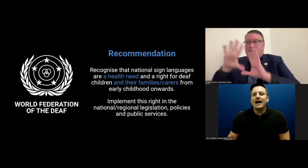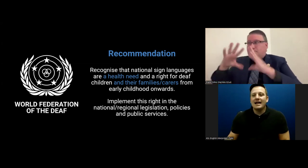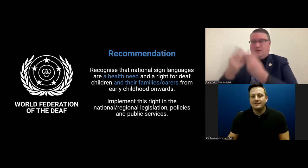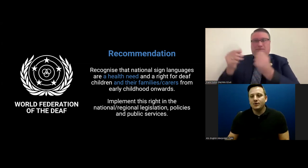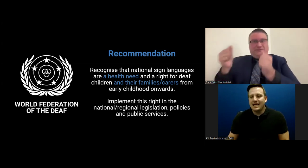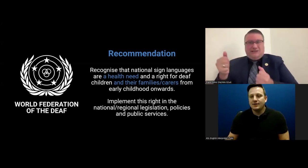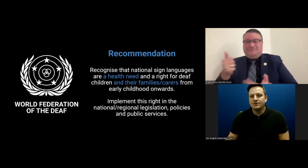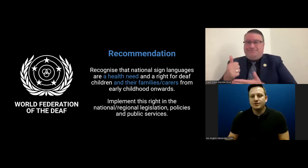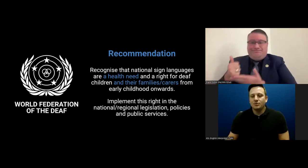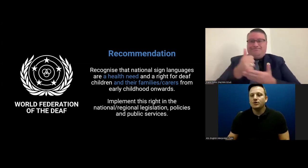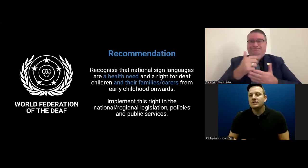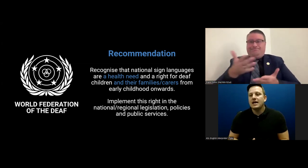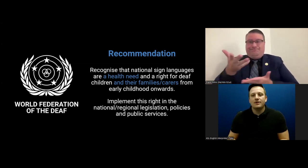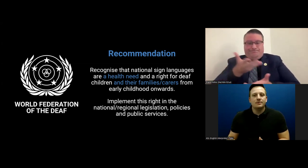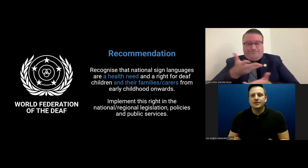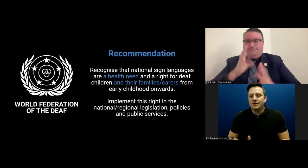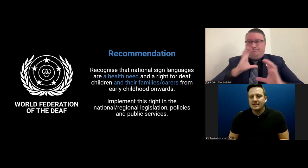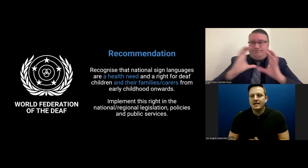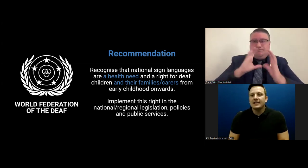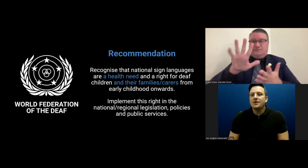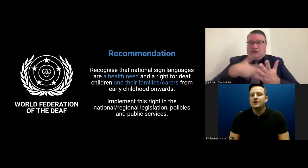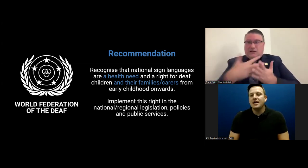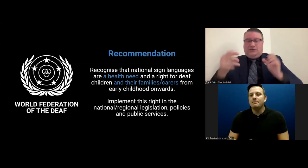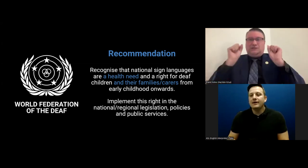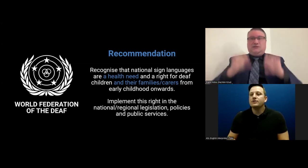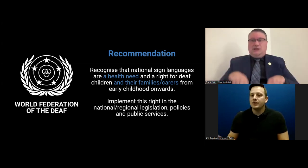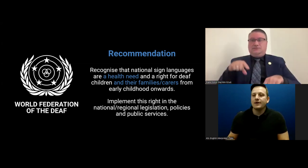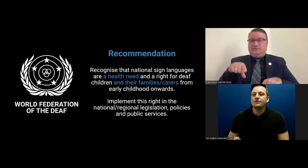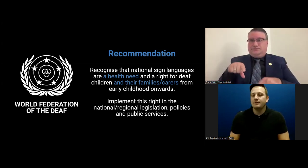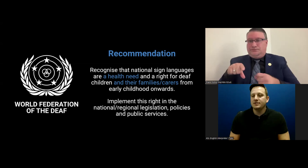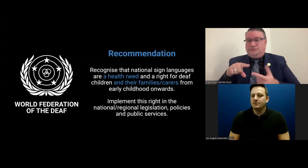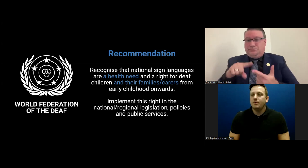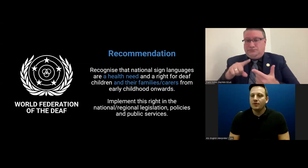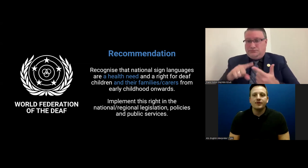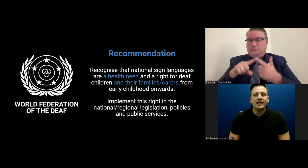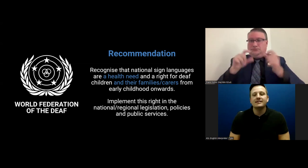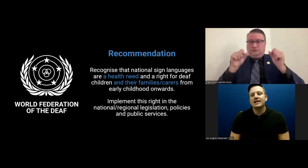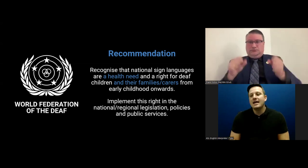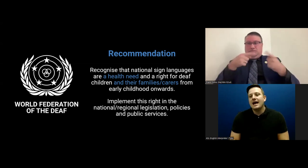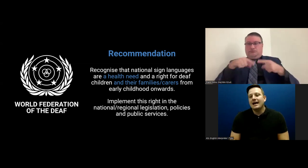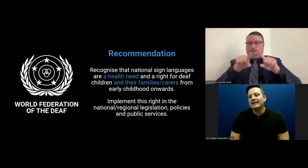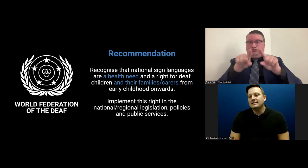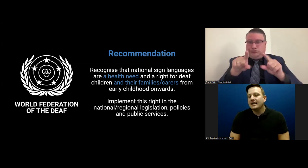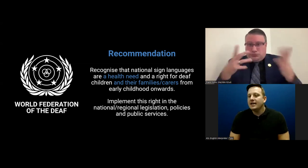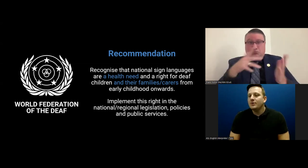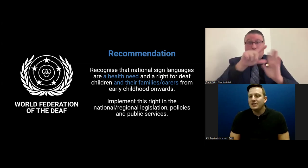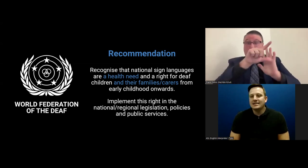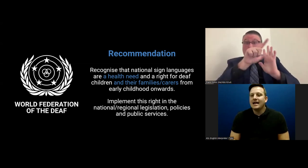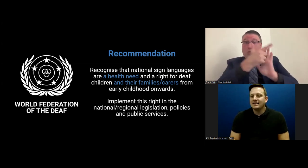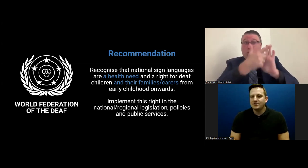as folks head out into the world, they're able to interact in sign language, and parents or carers are able to support their kids in sign language and to access